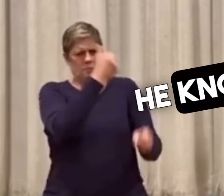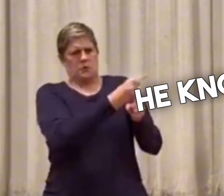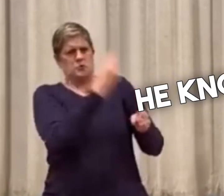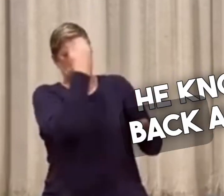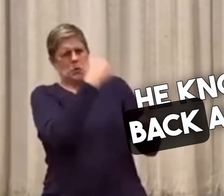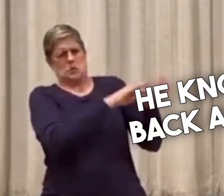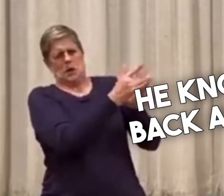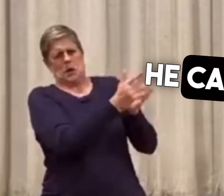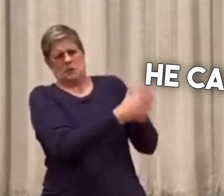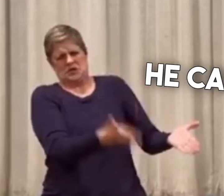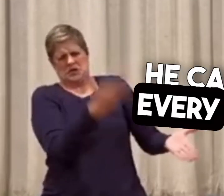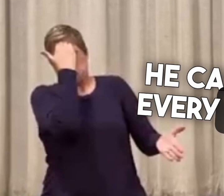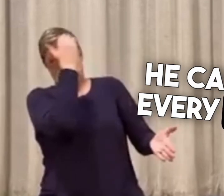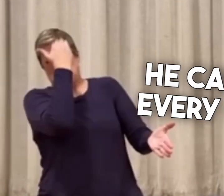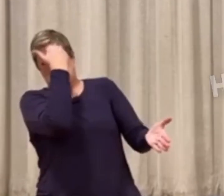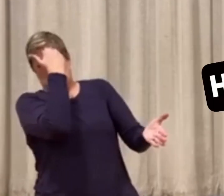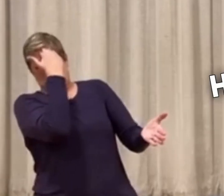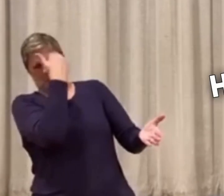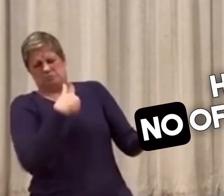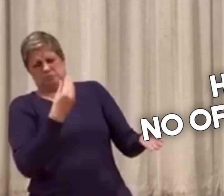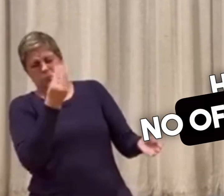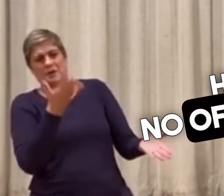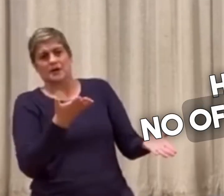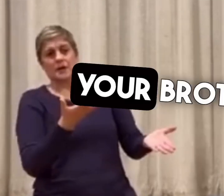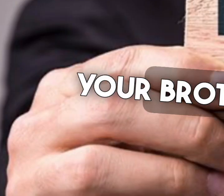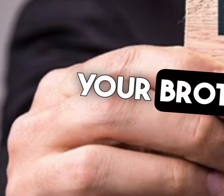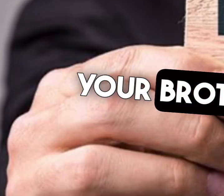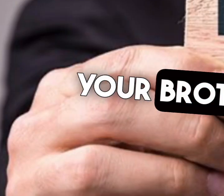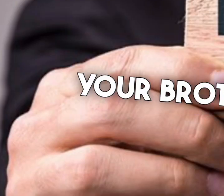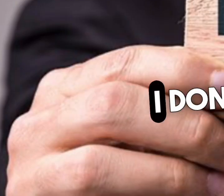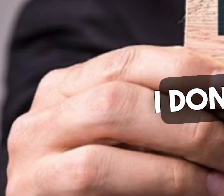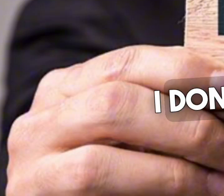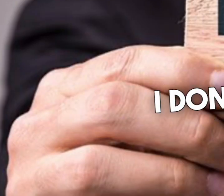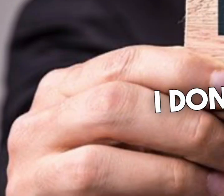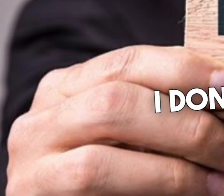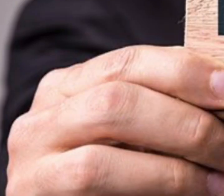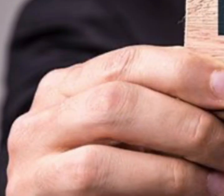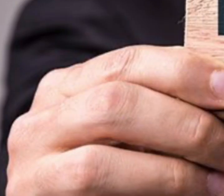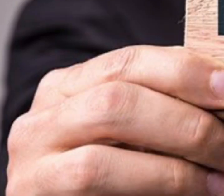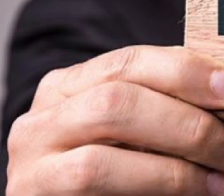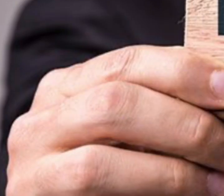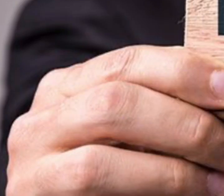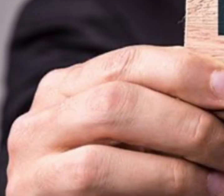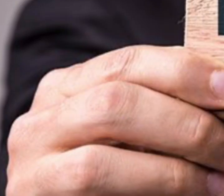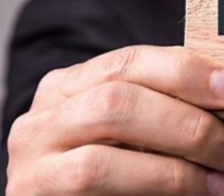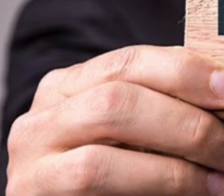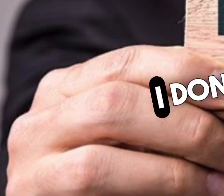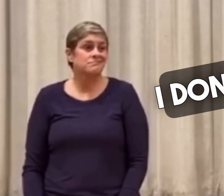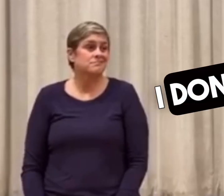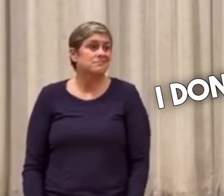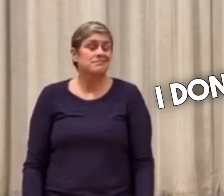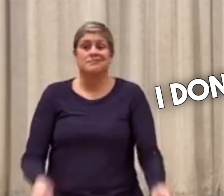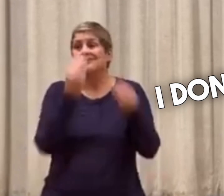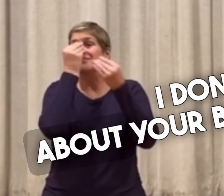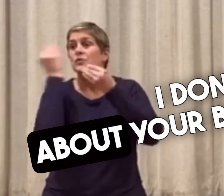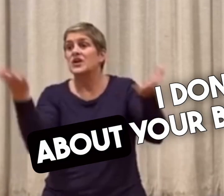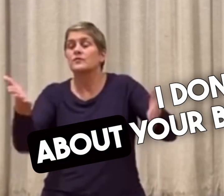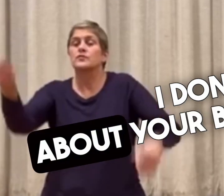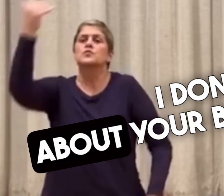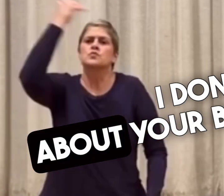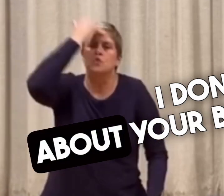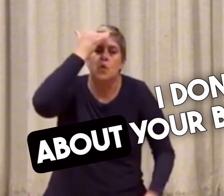Bible. He knows, like, back and forth. He can quote every time. Hey, no offense to your brother-in-law. I don't care. I don't